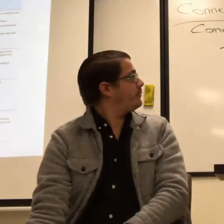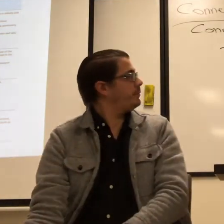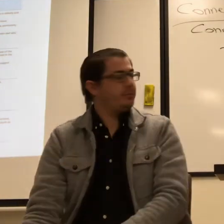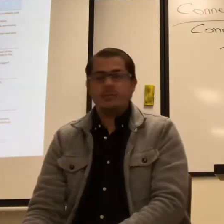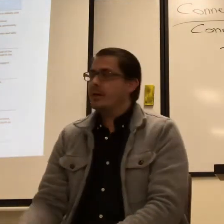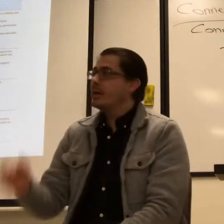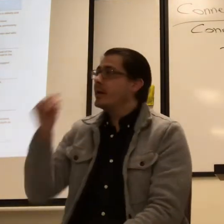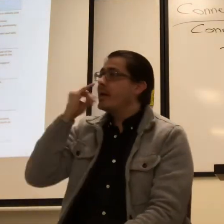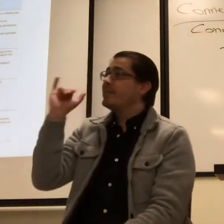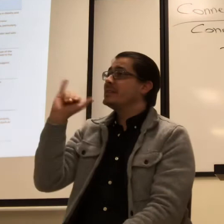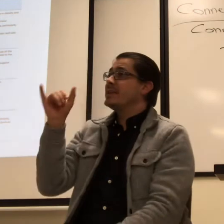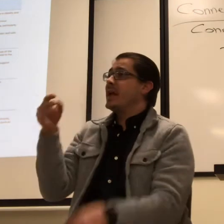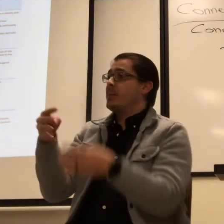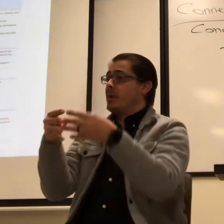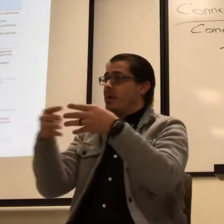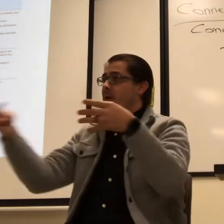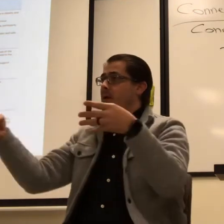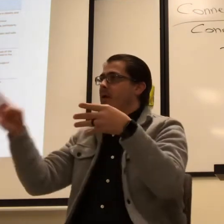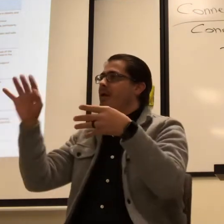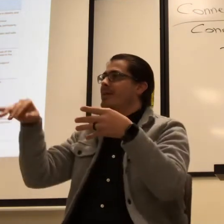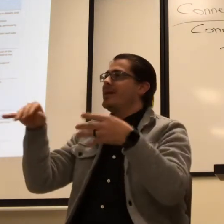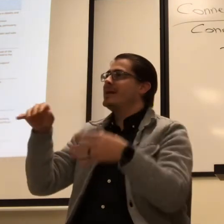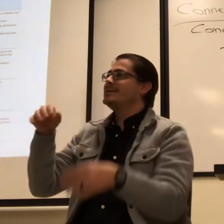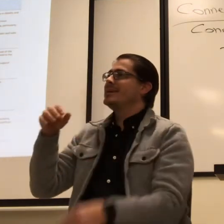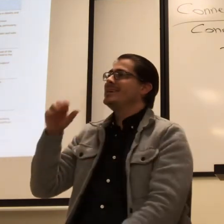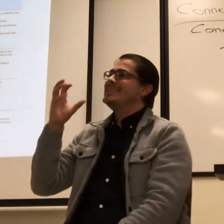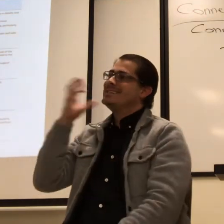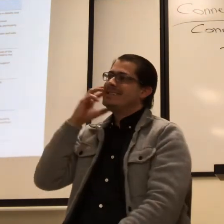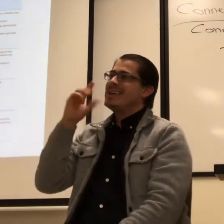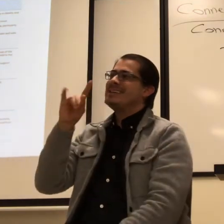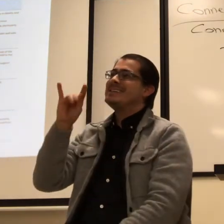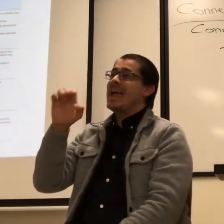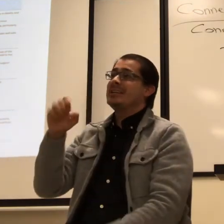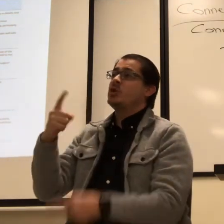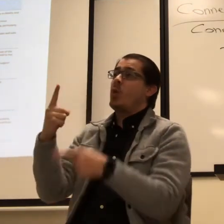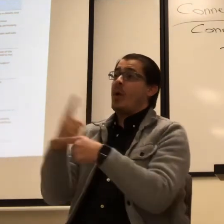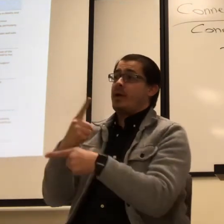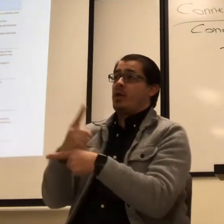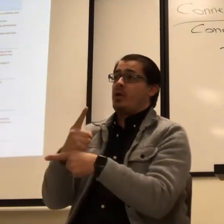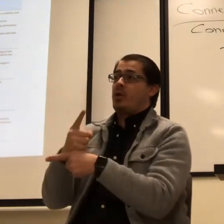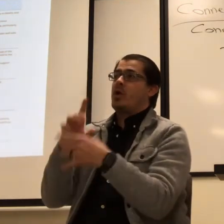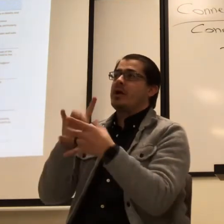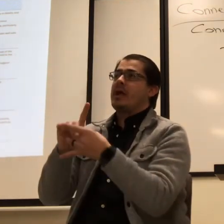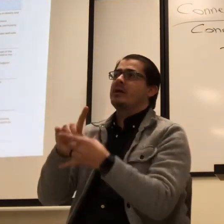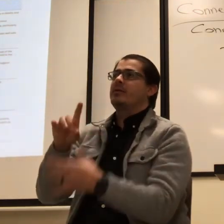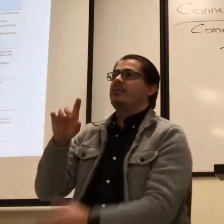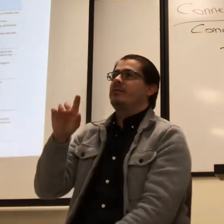aligned the same way, that would be like a dense, regular connective tissue.